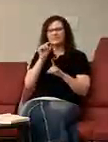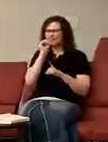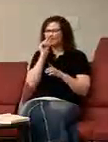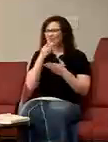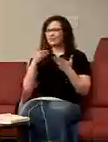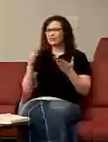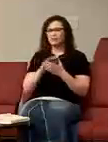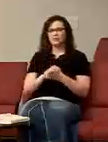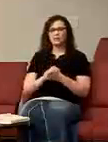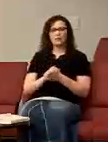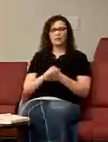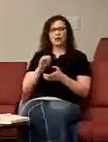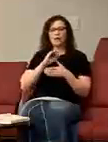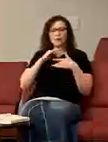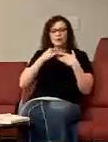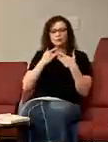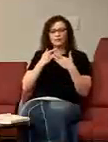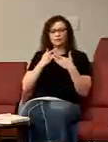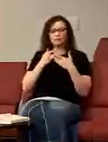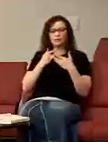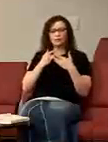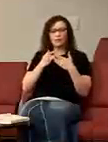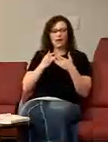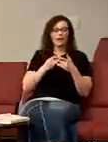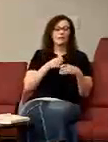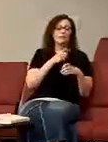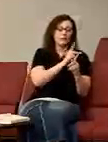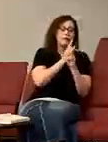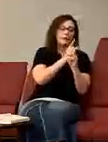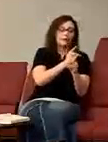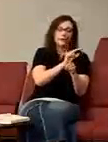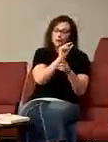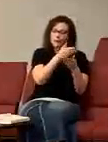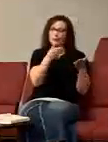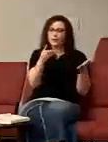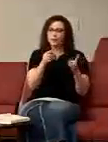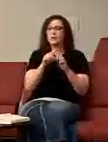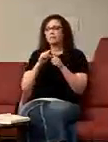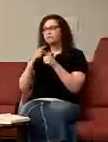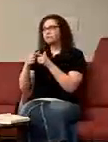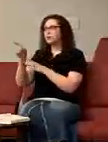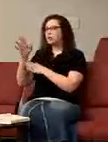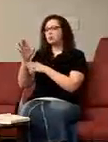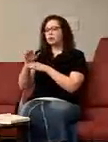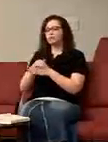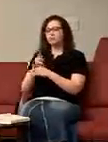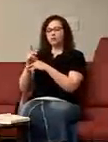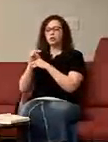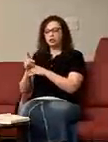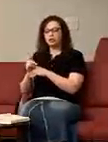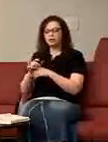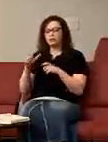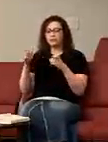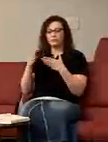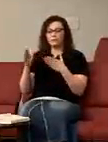had felt like I'm supposed to take care of the little things. God will take care of the big things. But then for a while, all the little things started going bad, and